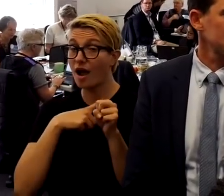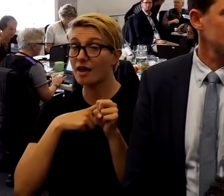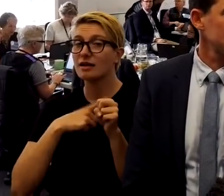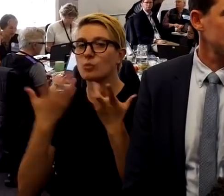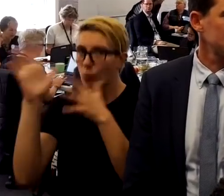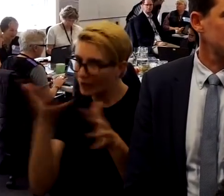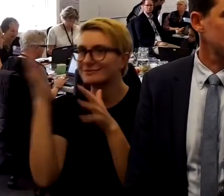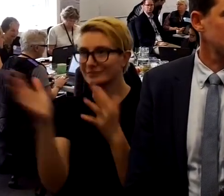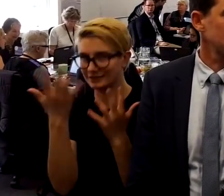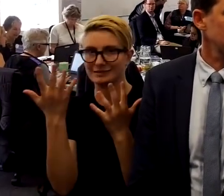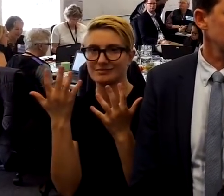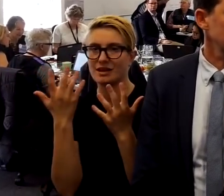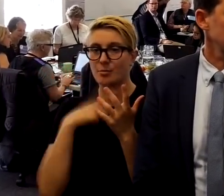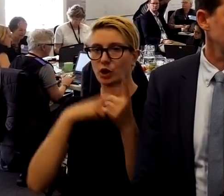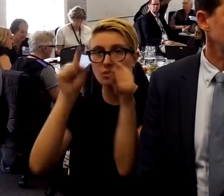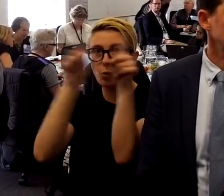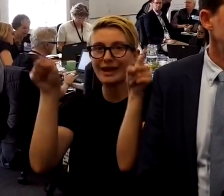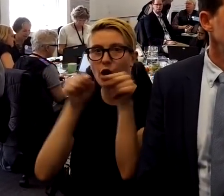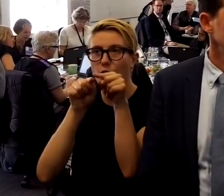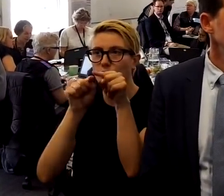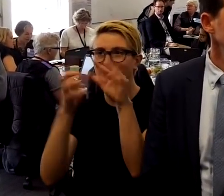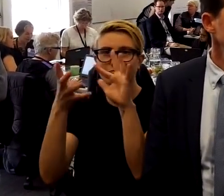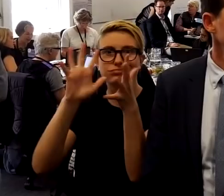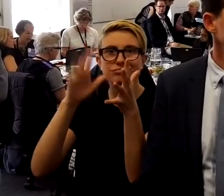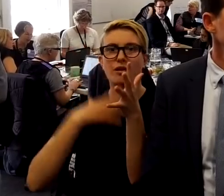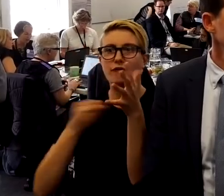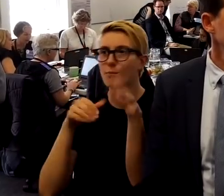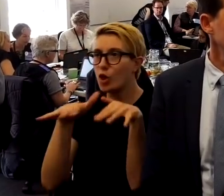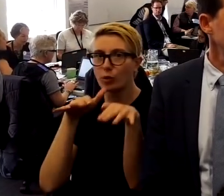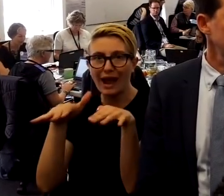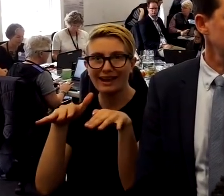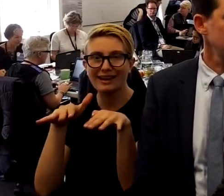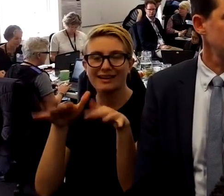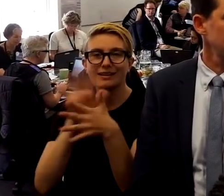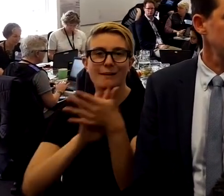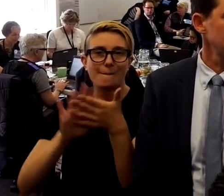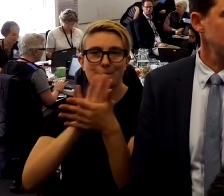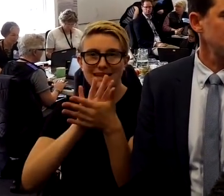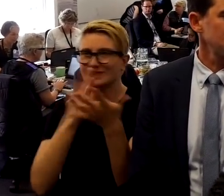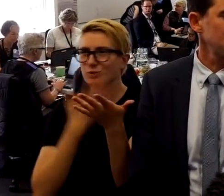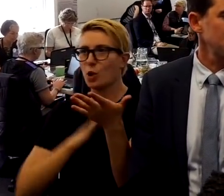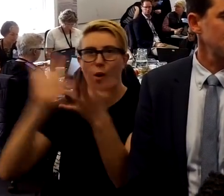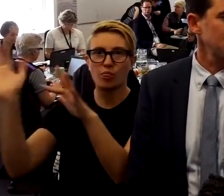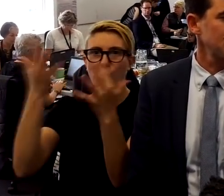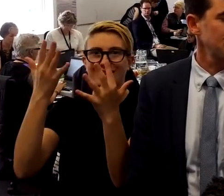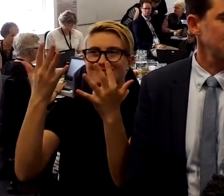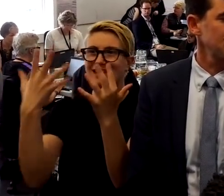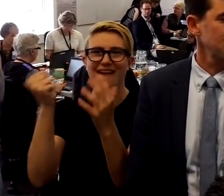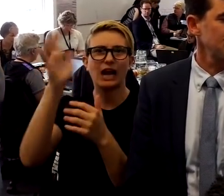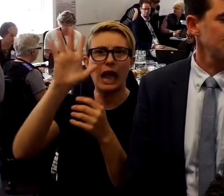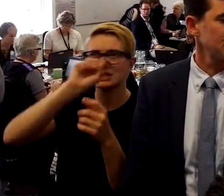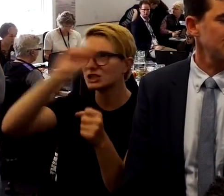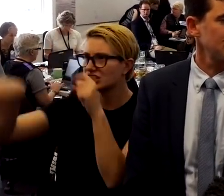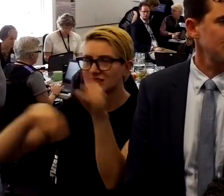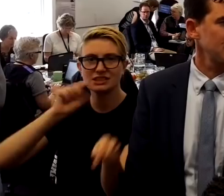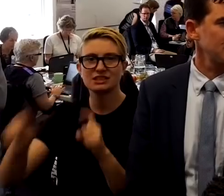of the wind. With windows blowing in, so you get the bad effects of that. We don't want glass flying around and hurting anybody. So we're being